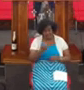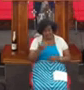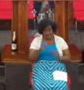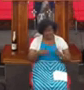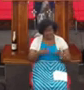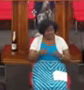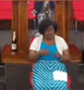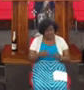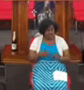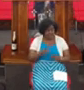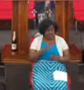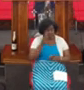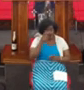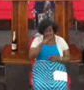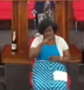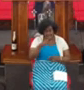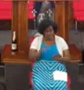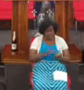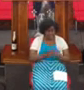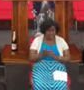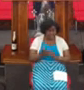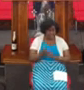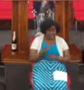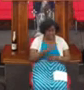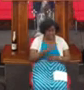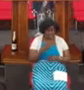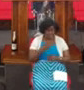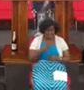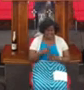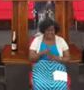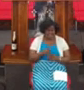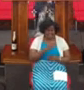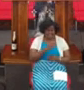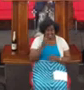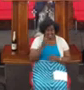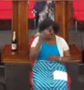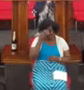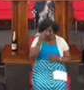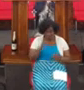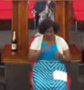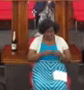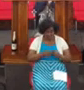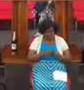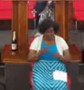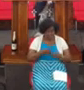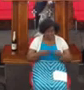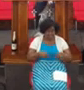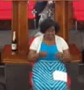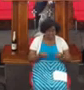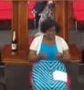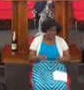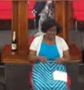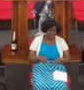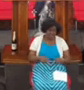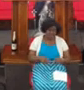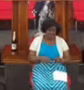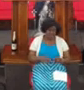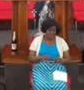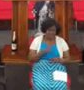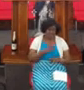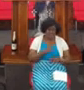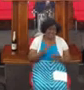leaders, watched Jesus because they knew a problem was about to take place.